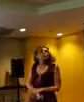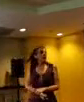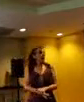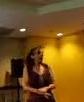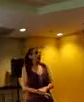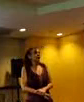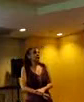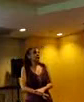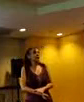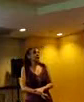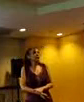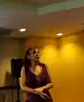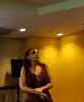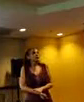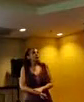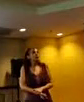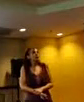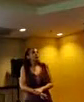and